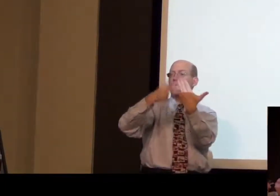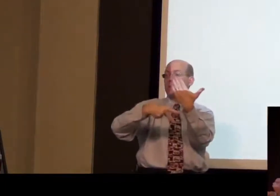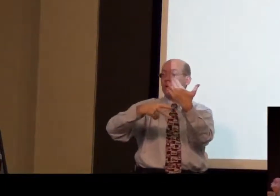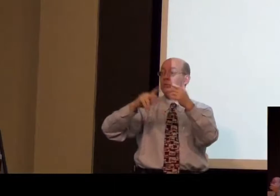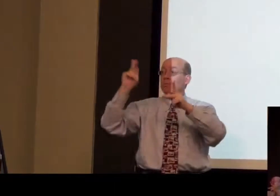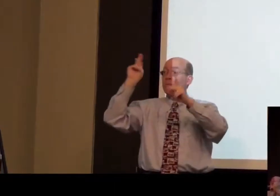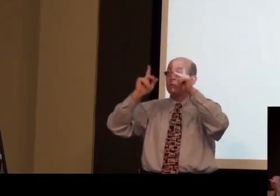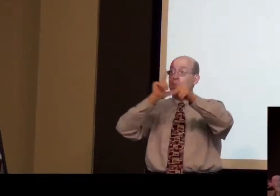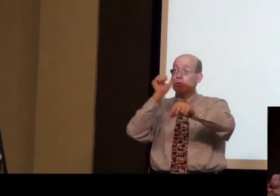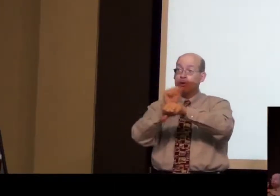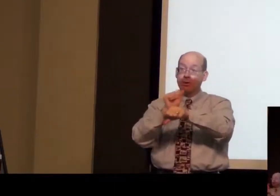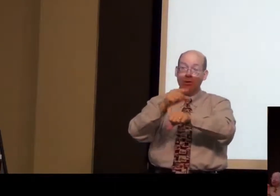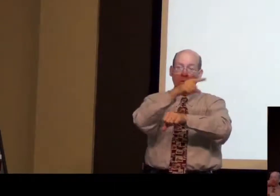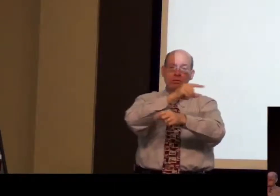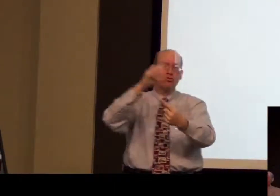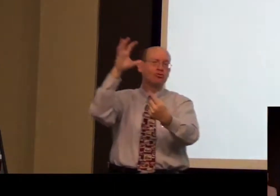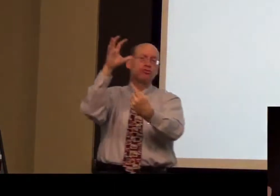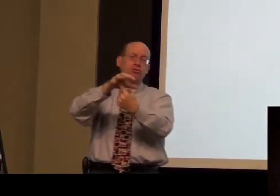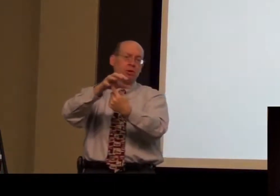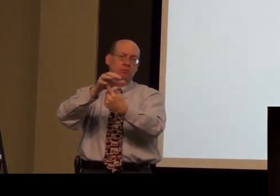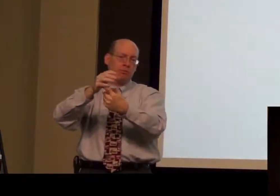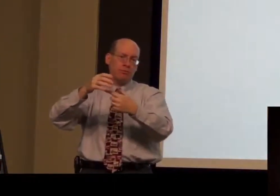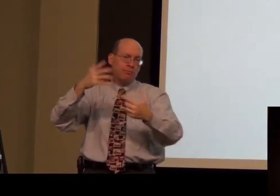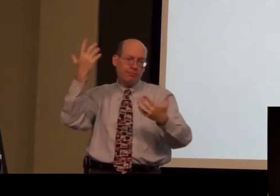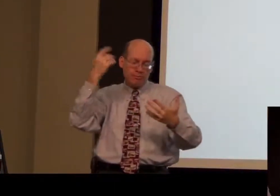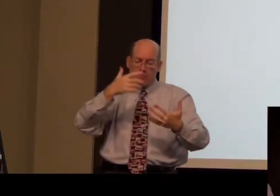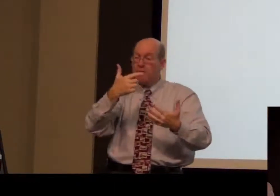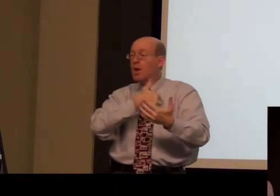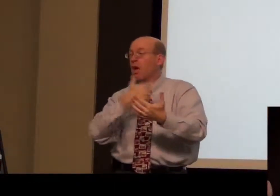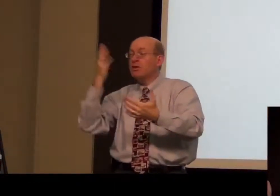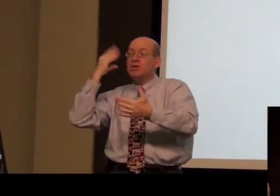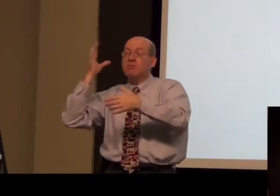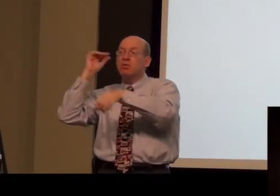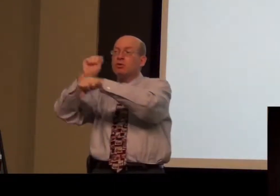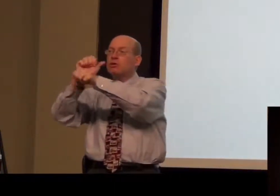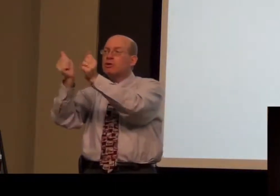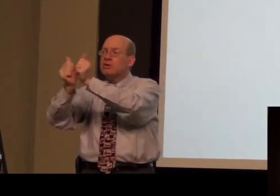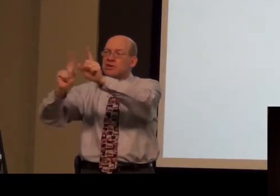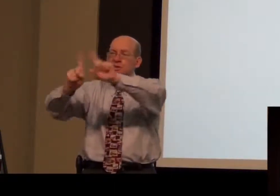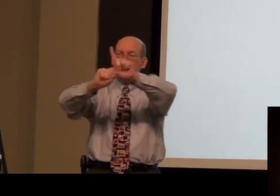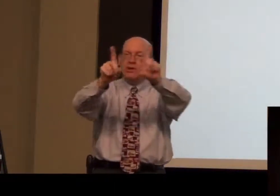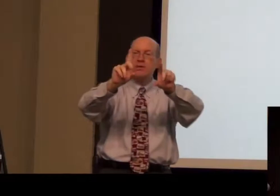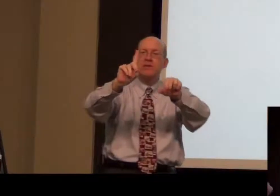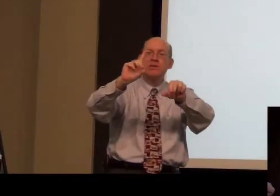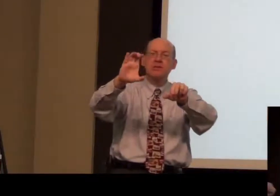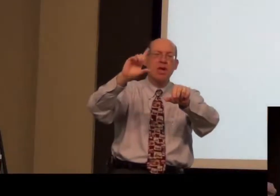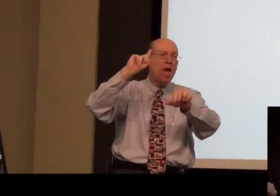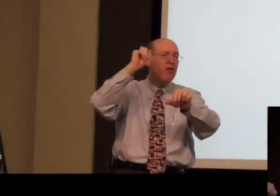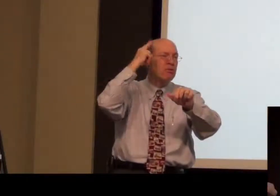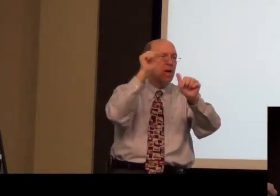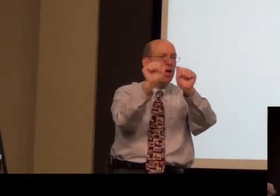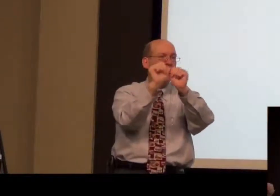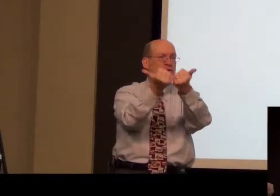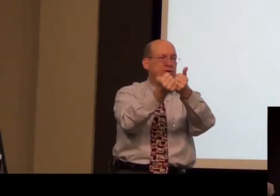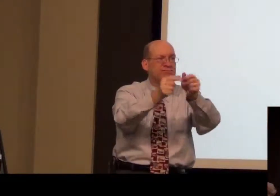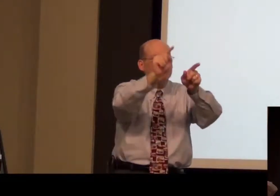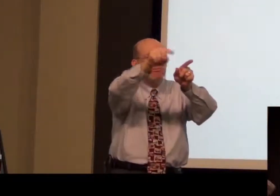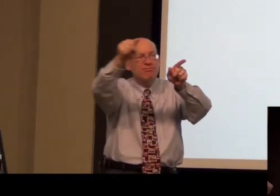bond program department. It was a wonderful experience, really, and they were the ones that